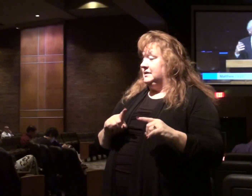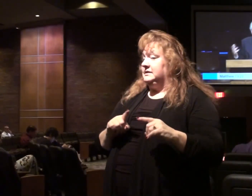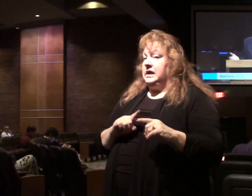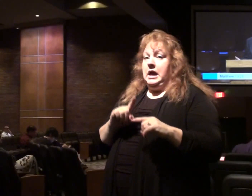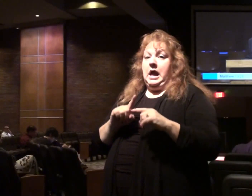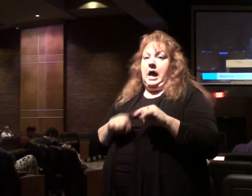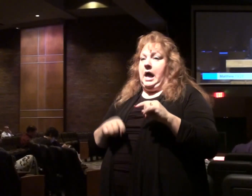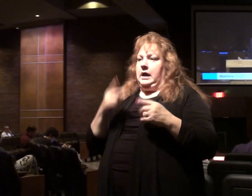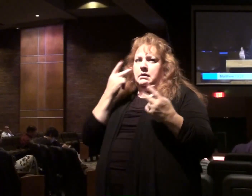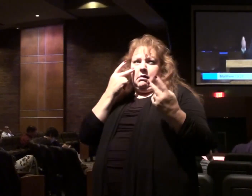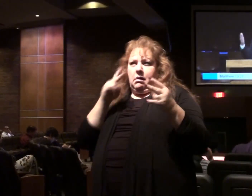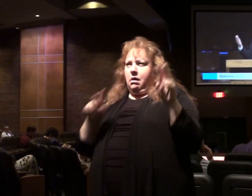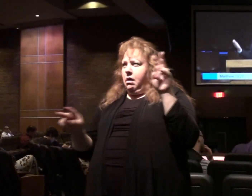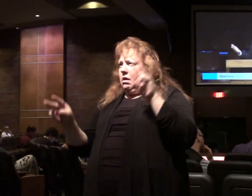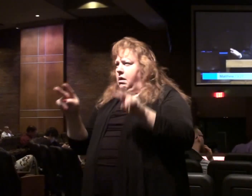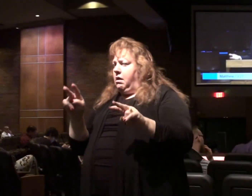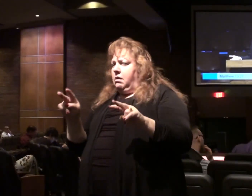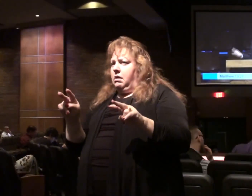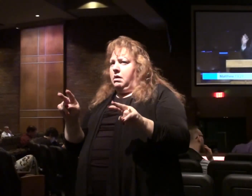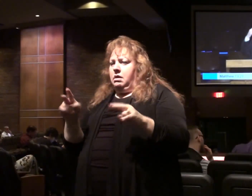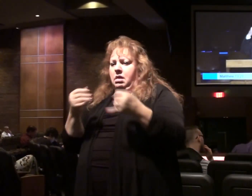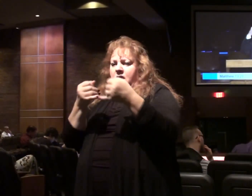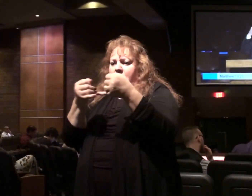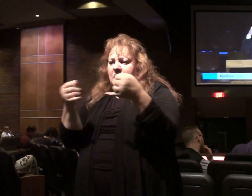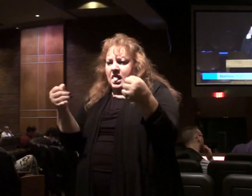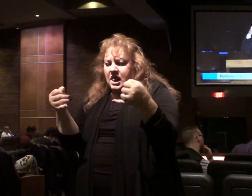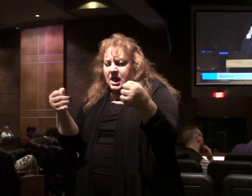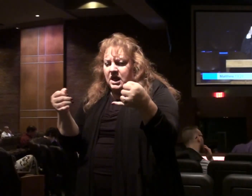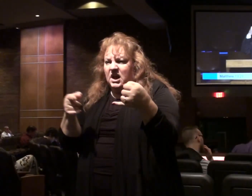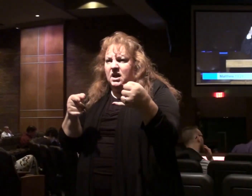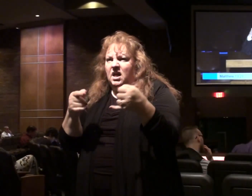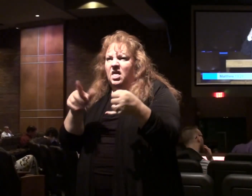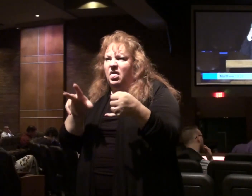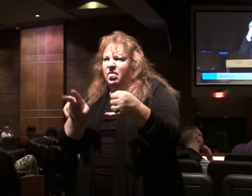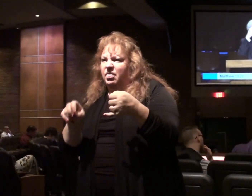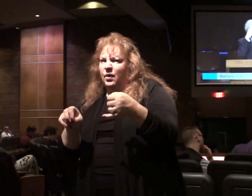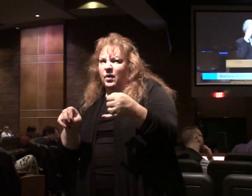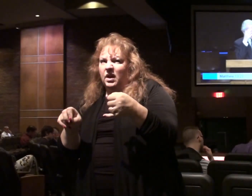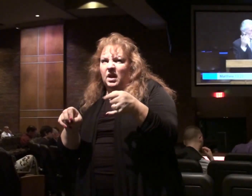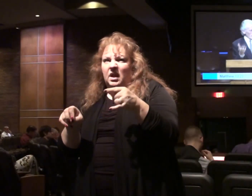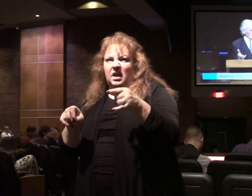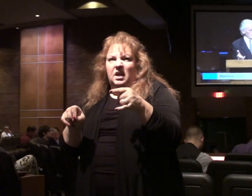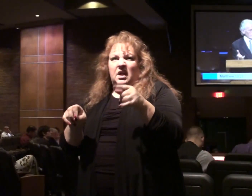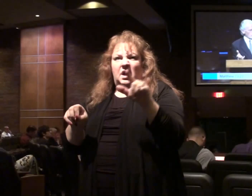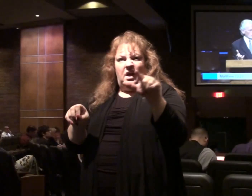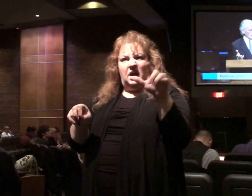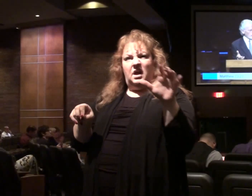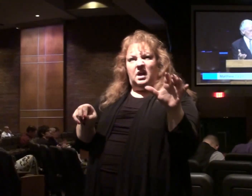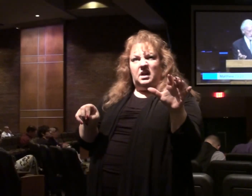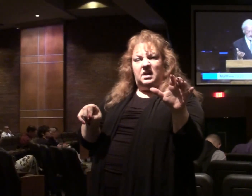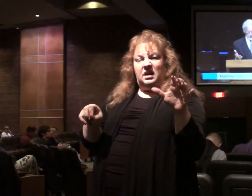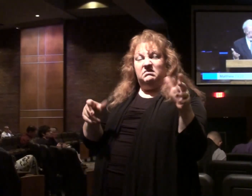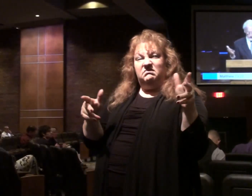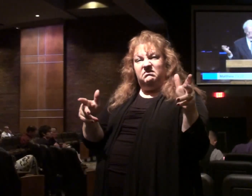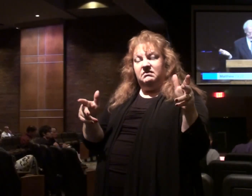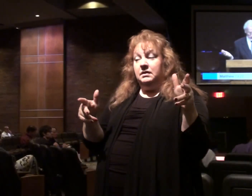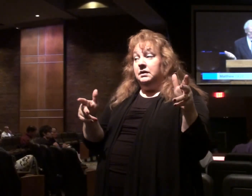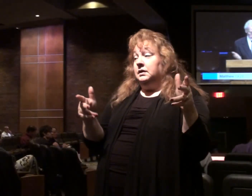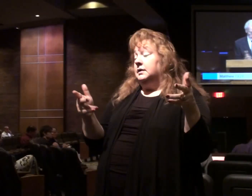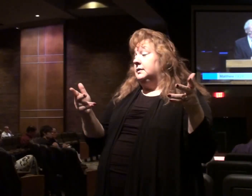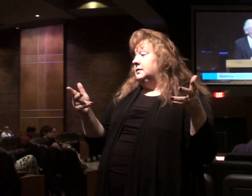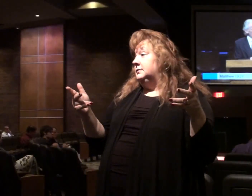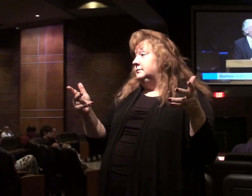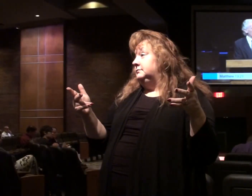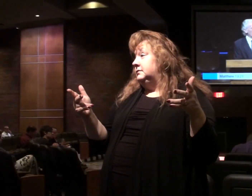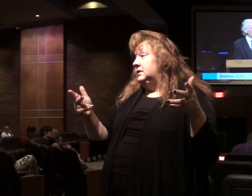can't tell. Well, where do you get to the line? Because if you're only producing 30 and I'm looking at somebody producing 100, I say, well, maybe.